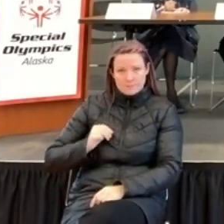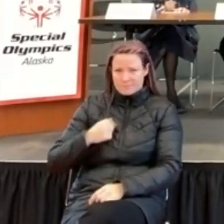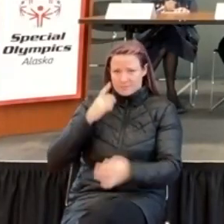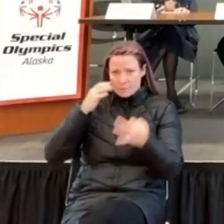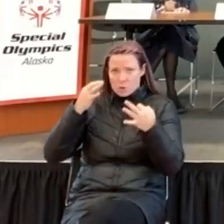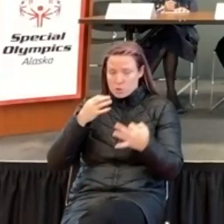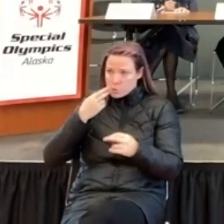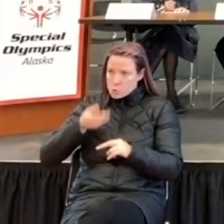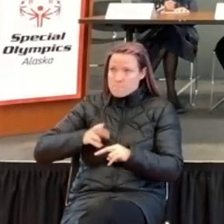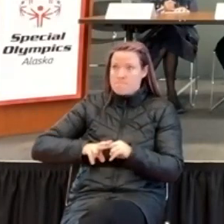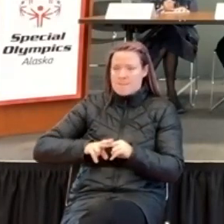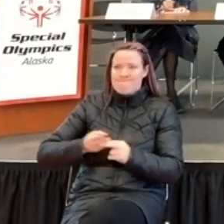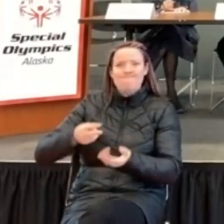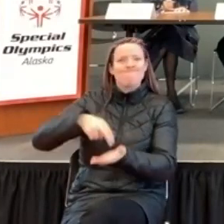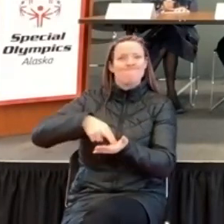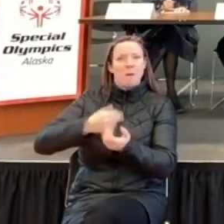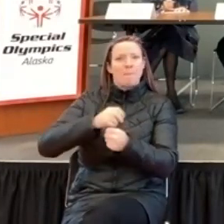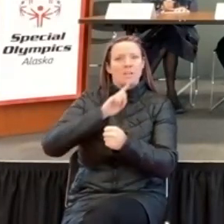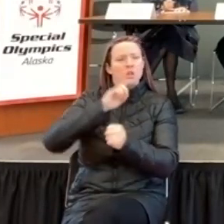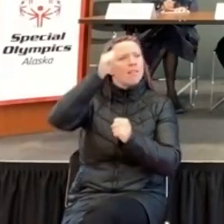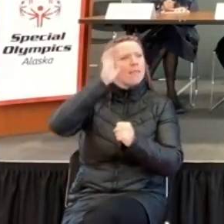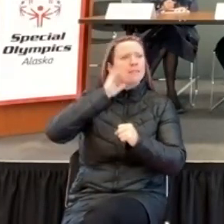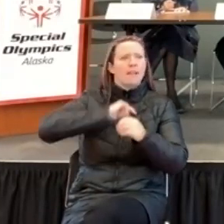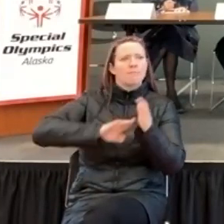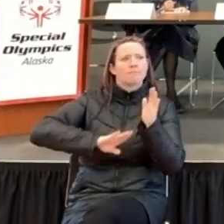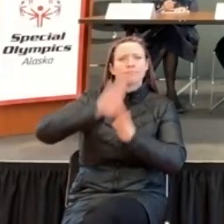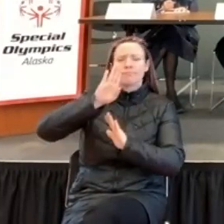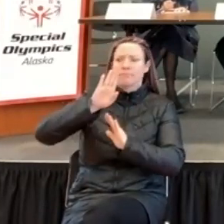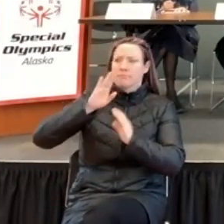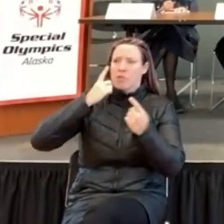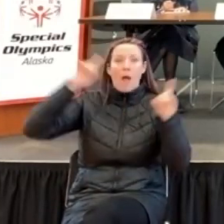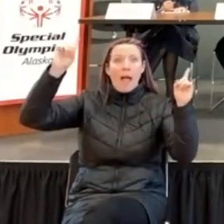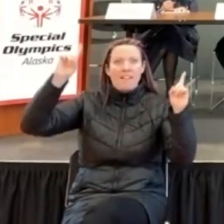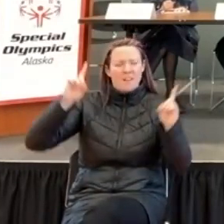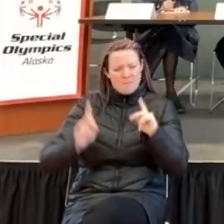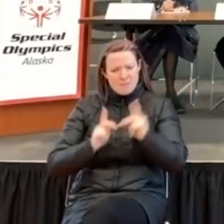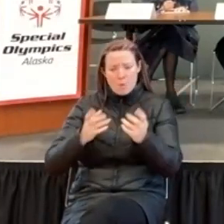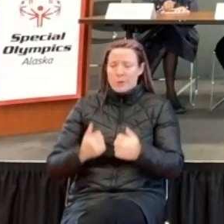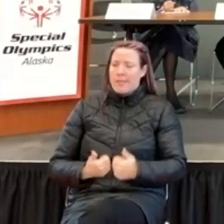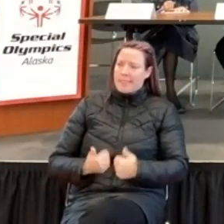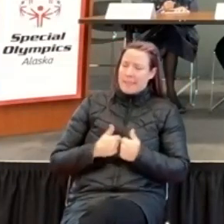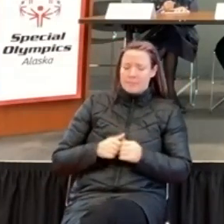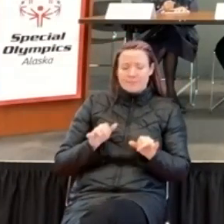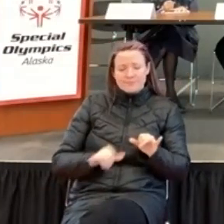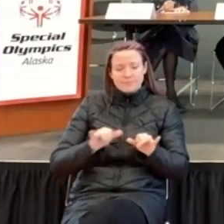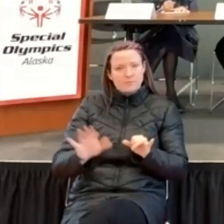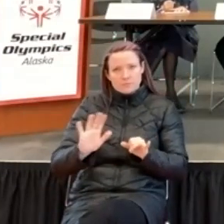determined to make Alaska an even better place for people to thrive. We don't just want to live here, we want to thrive